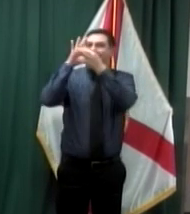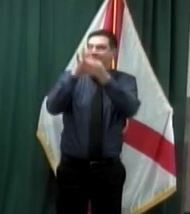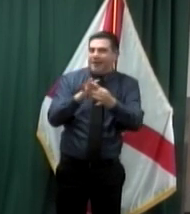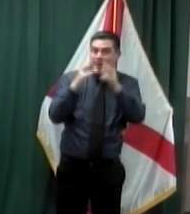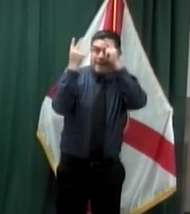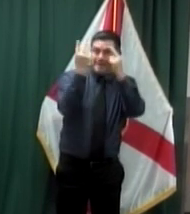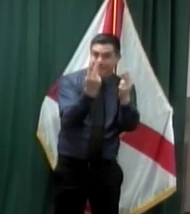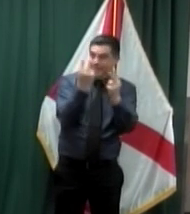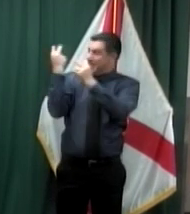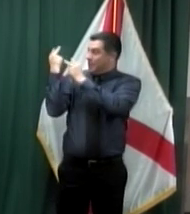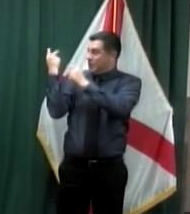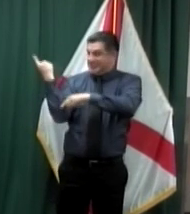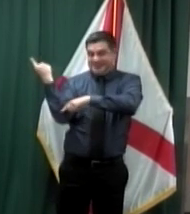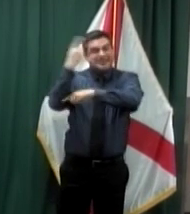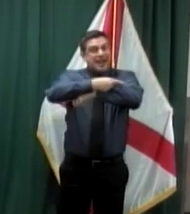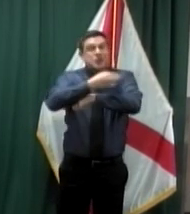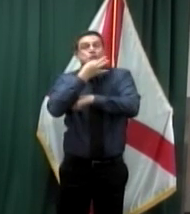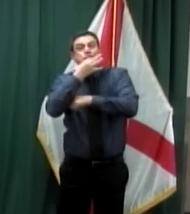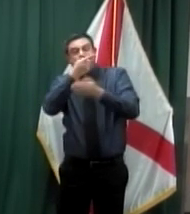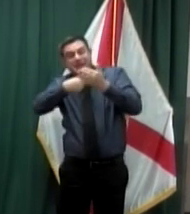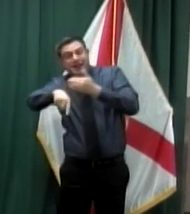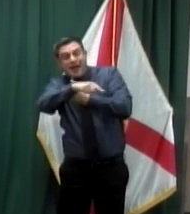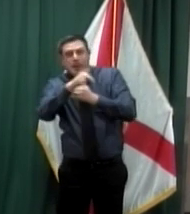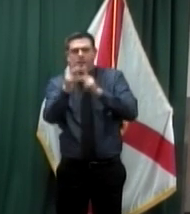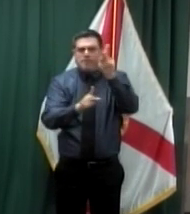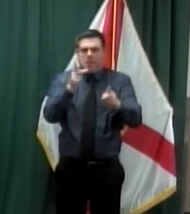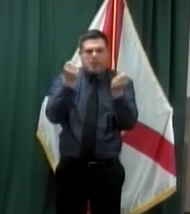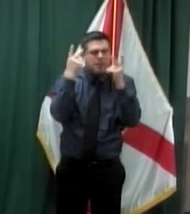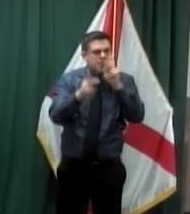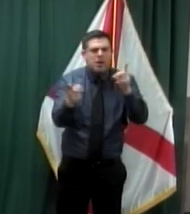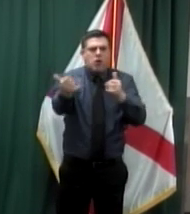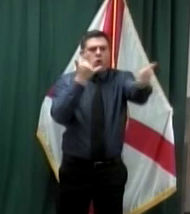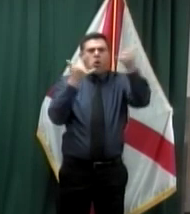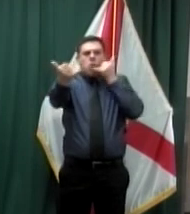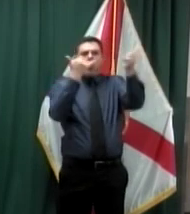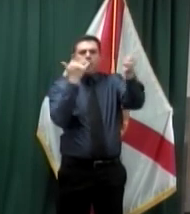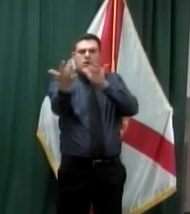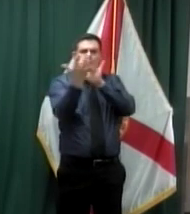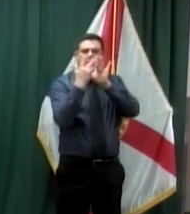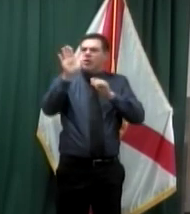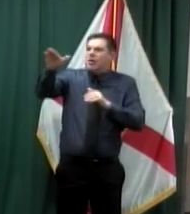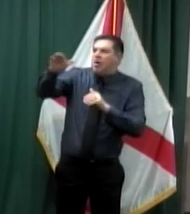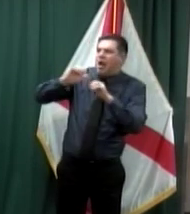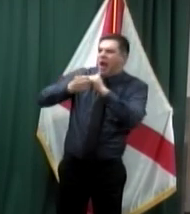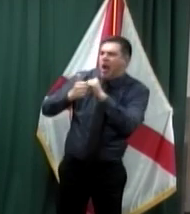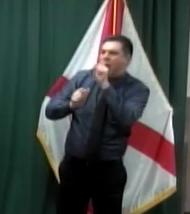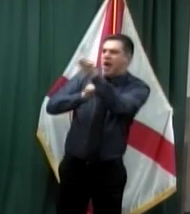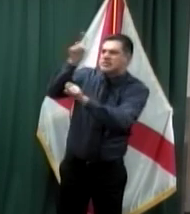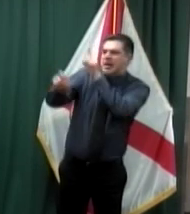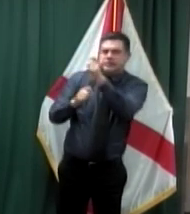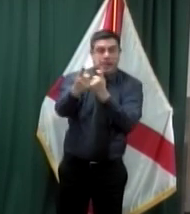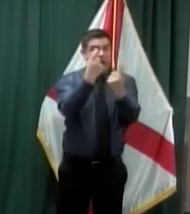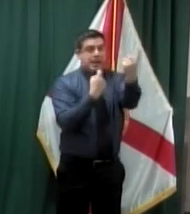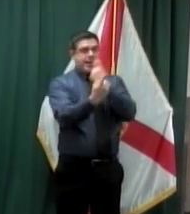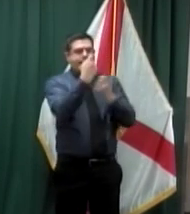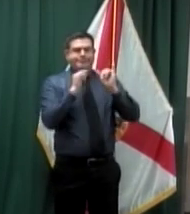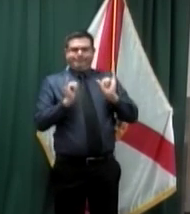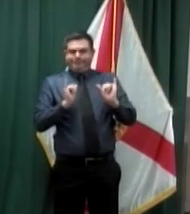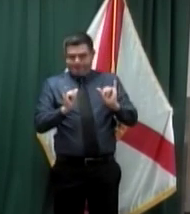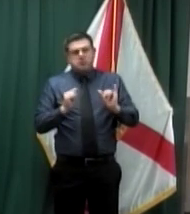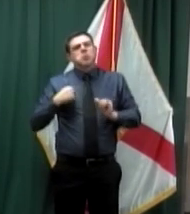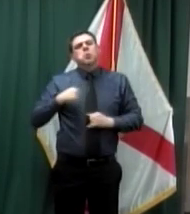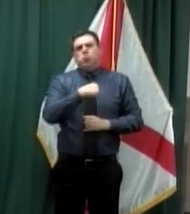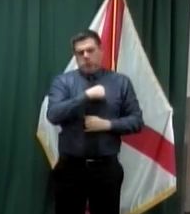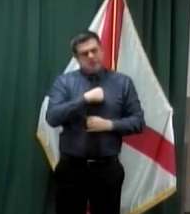asked about Memorial Day and those services, so I'm going to share a little bit of that with you all today. In Seminole County, we're proud to honor the members of our